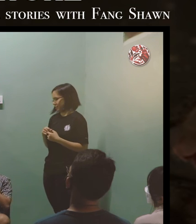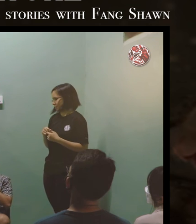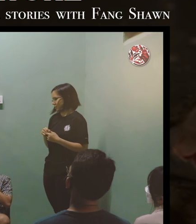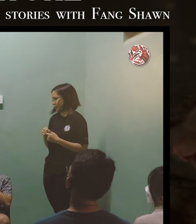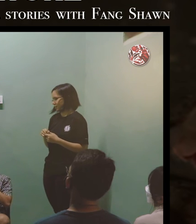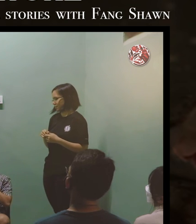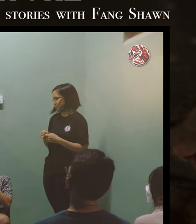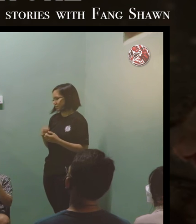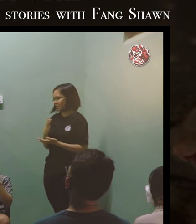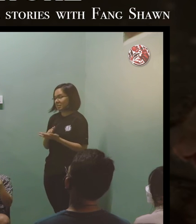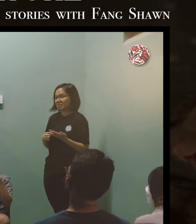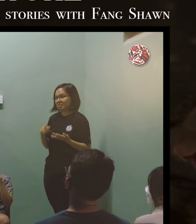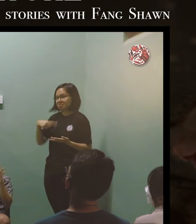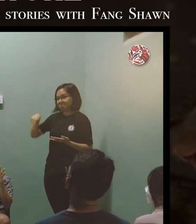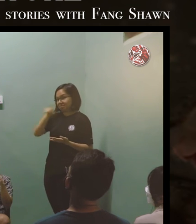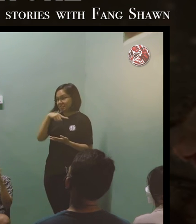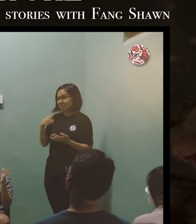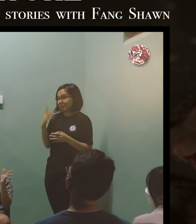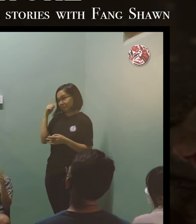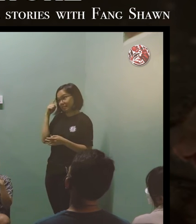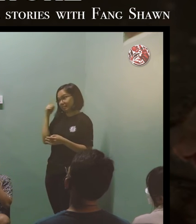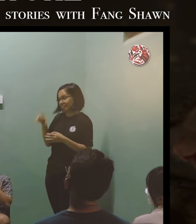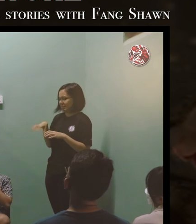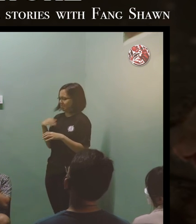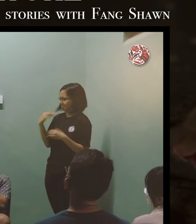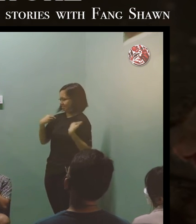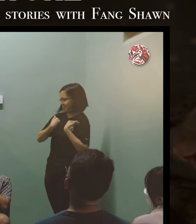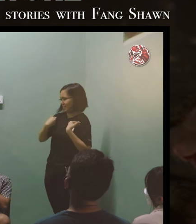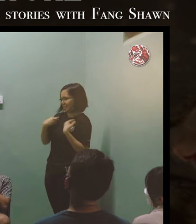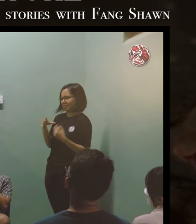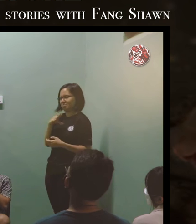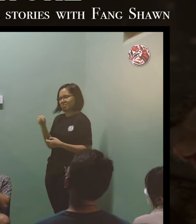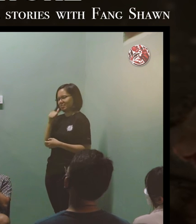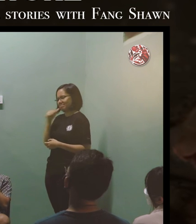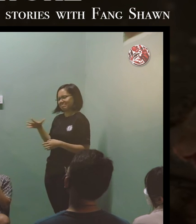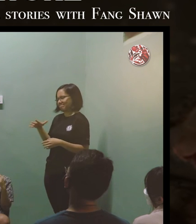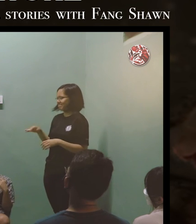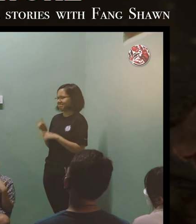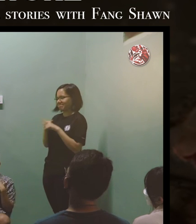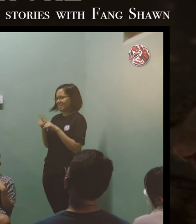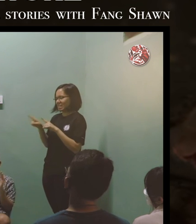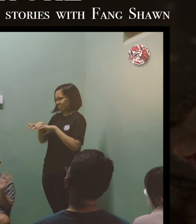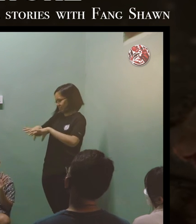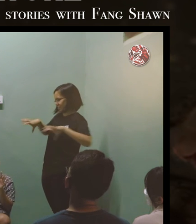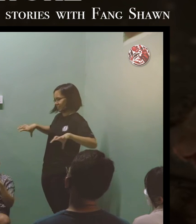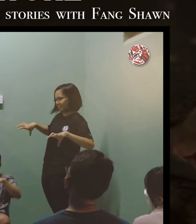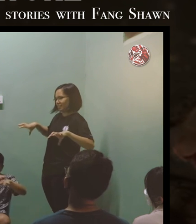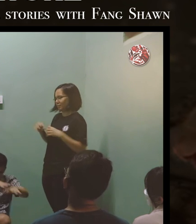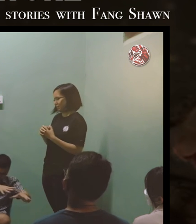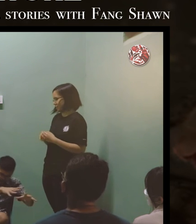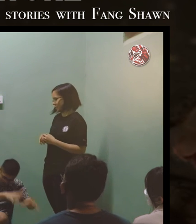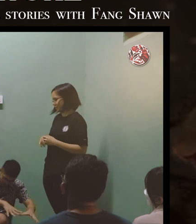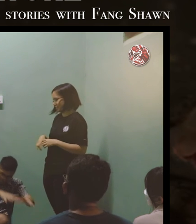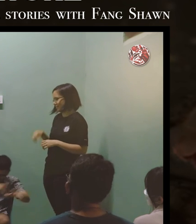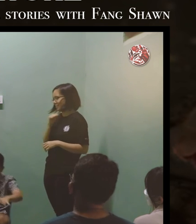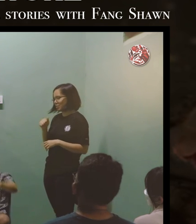animals. You know, we are mammals, but we are not animals. You know, I'm pretty sure you've heard that before. But I think, okay, I'm not here to